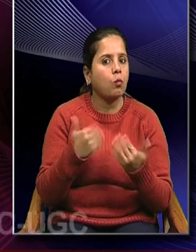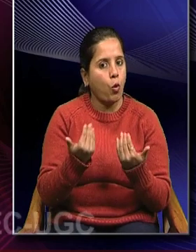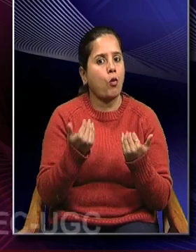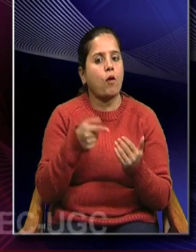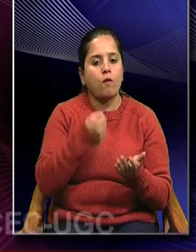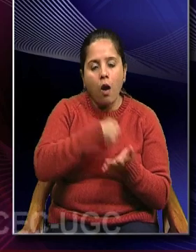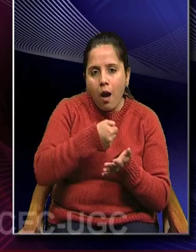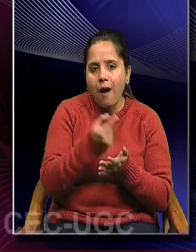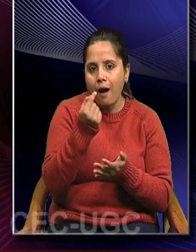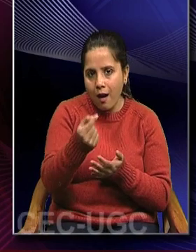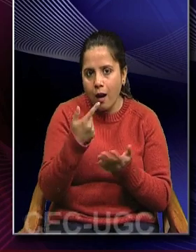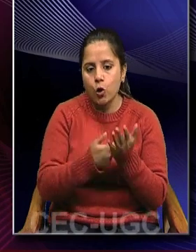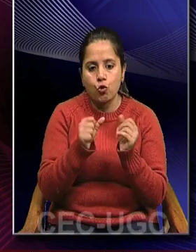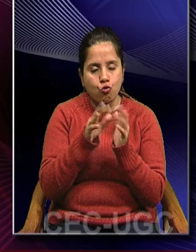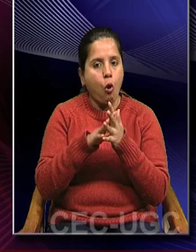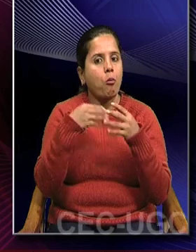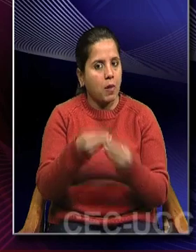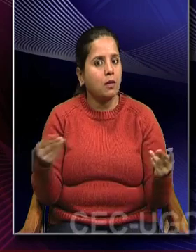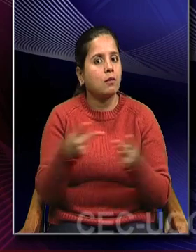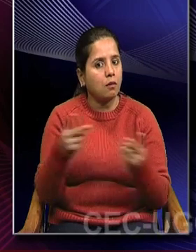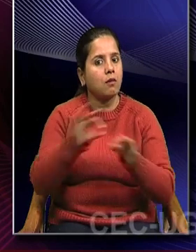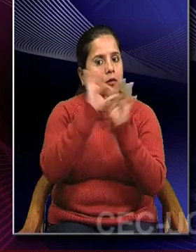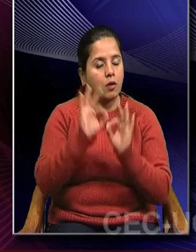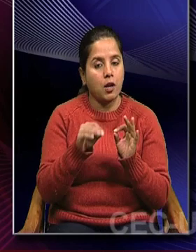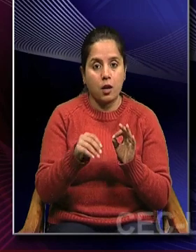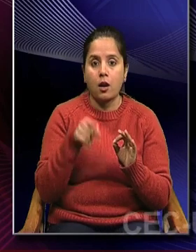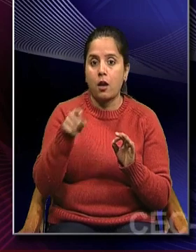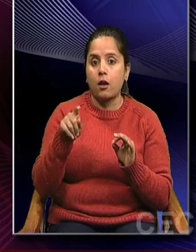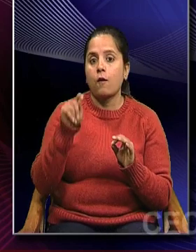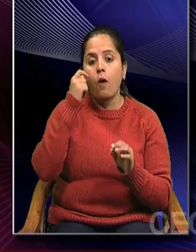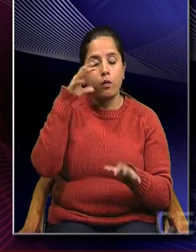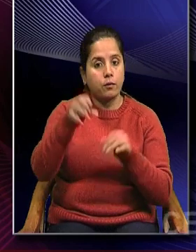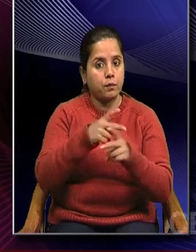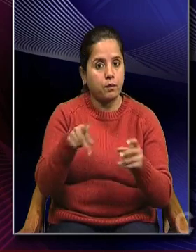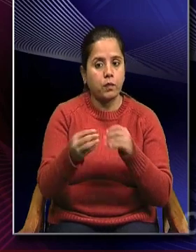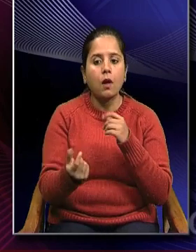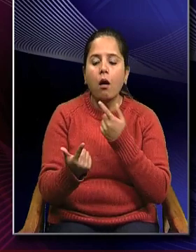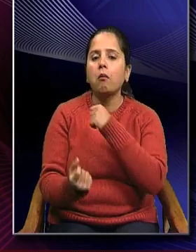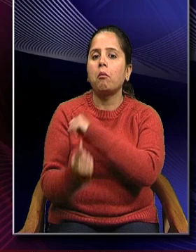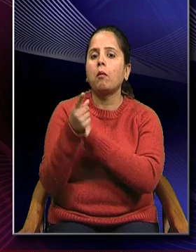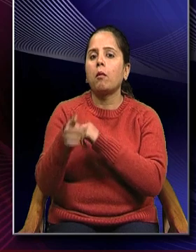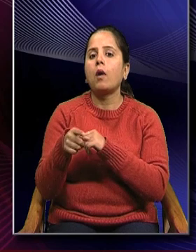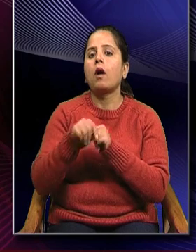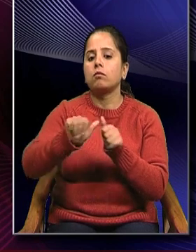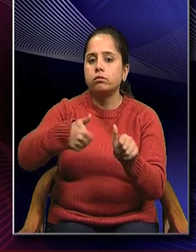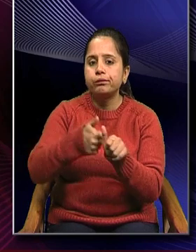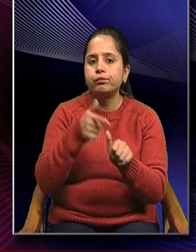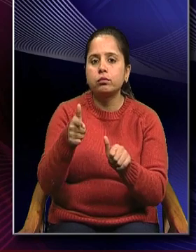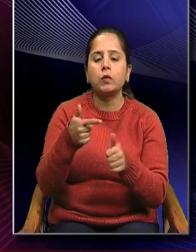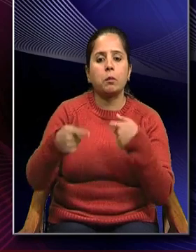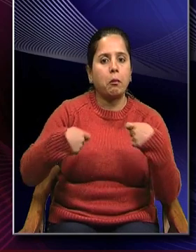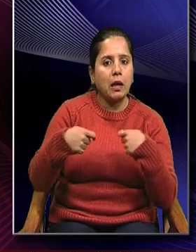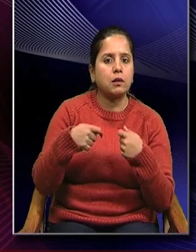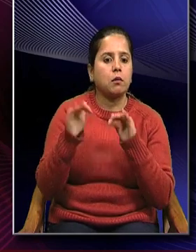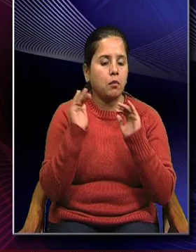and the raw materials. And so in that sense, colonies, how they emerged as a subordinate trading partner whose